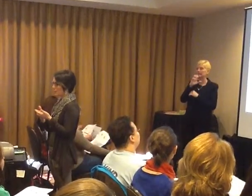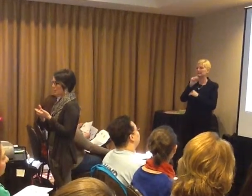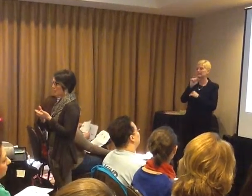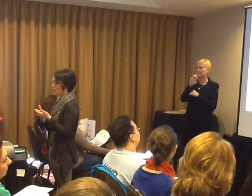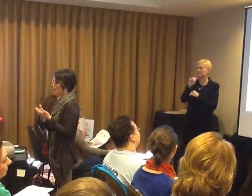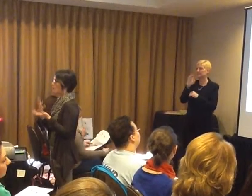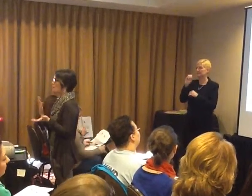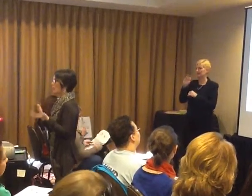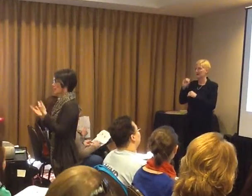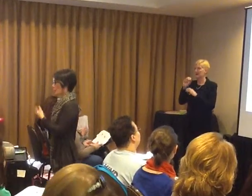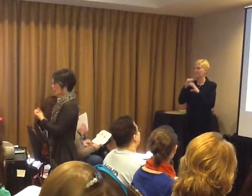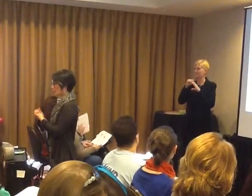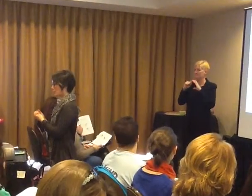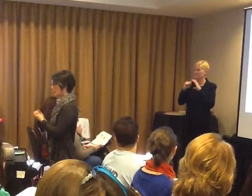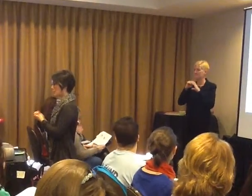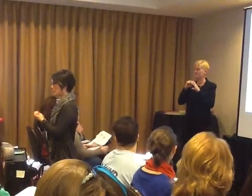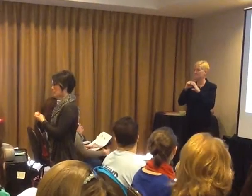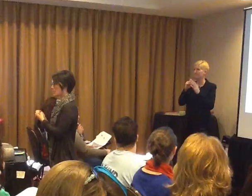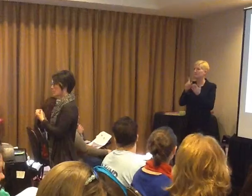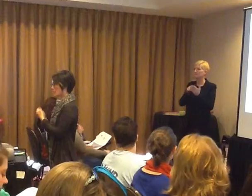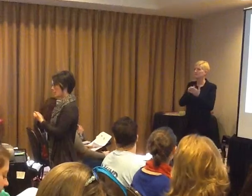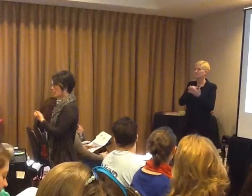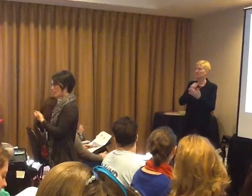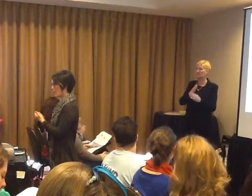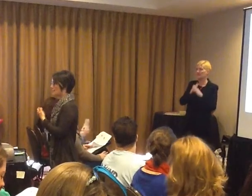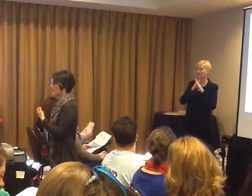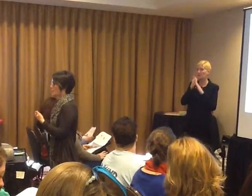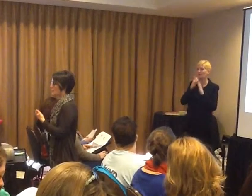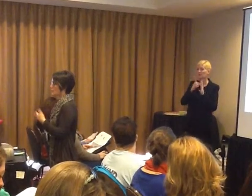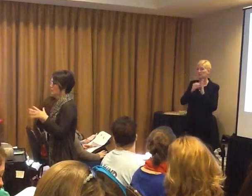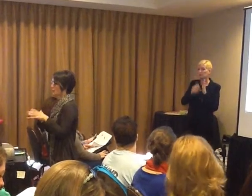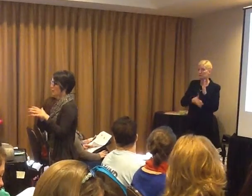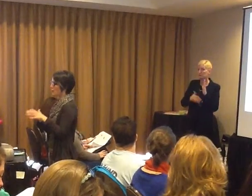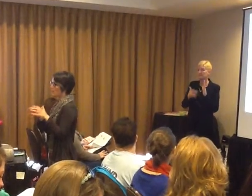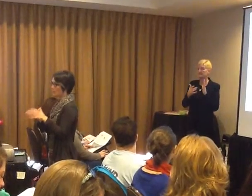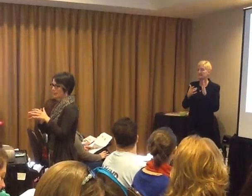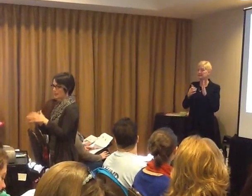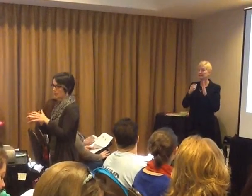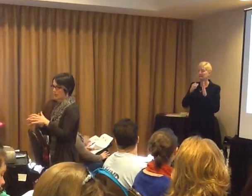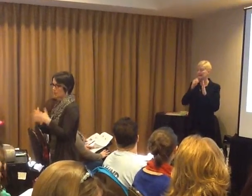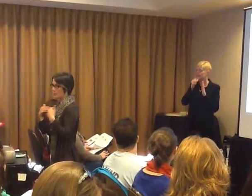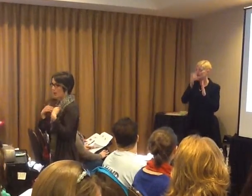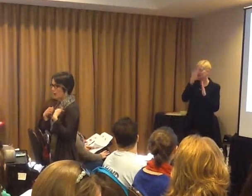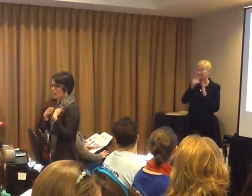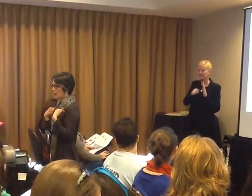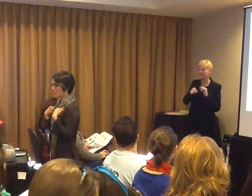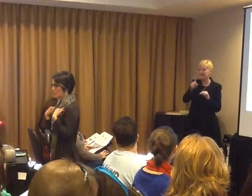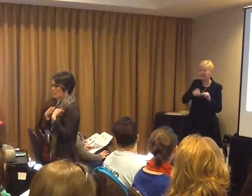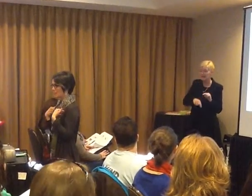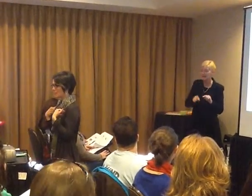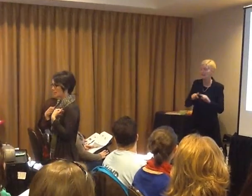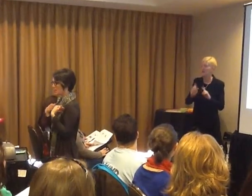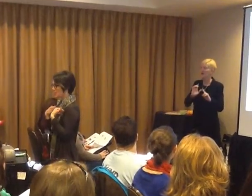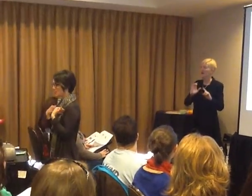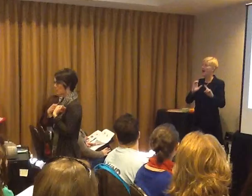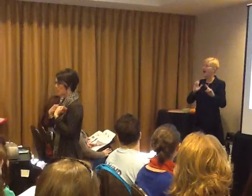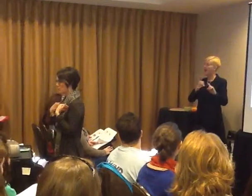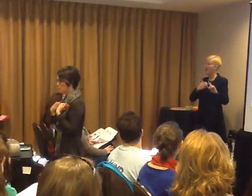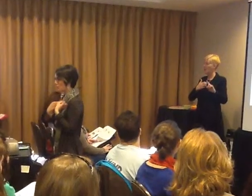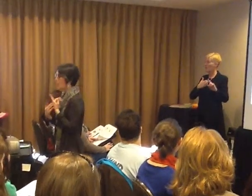of the barrier for our deaf and hard of hearing students in this area is not so much their inability to do it, but our inability as